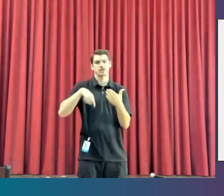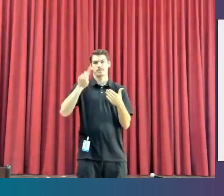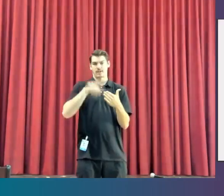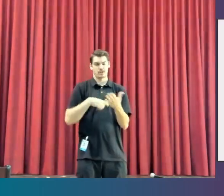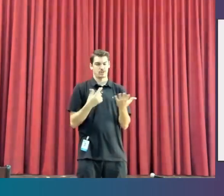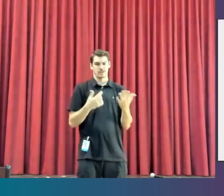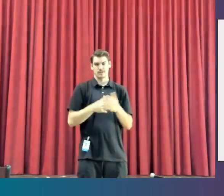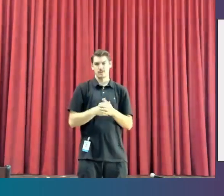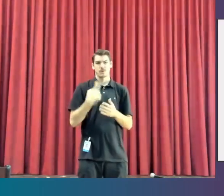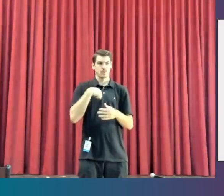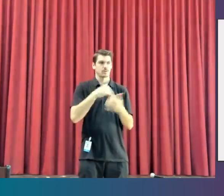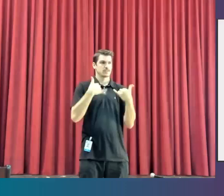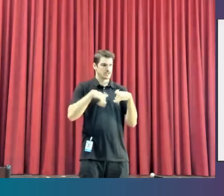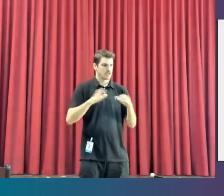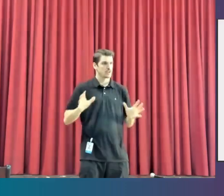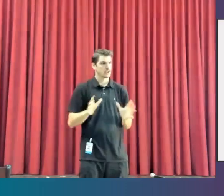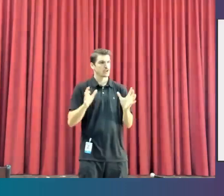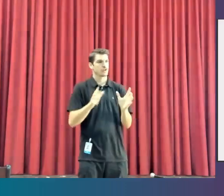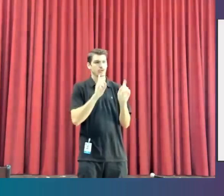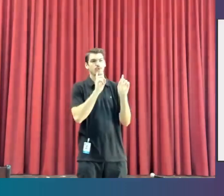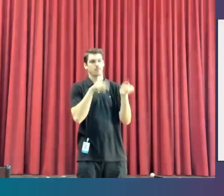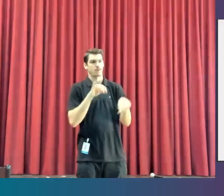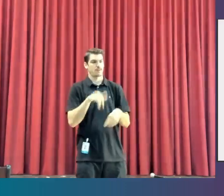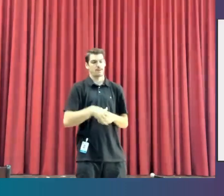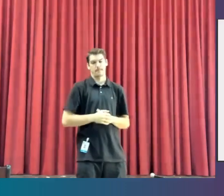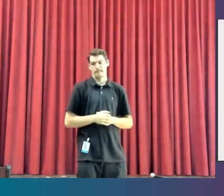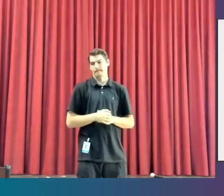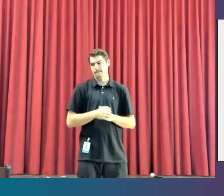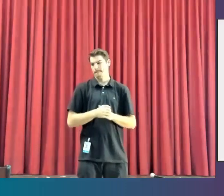would really encourage you to report.